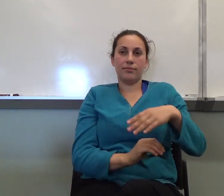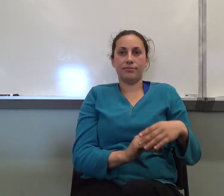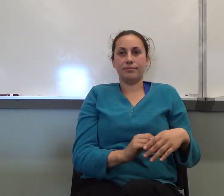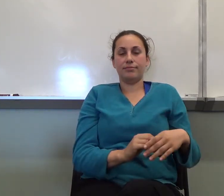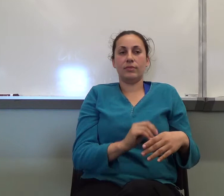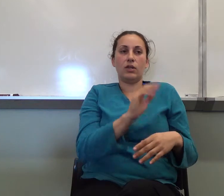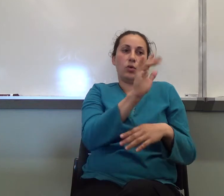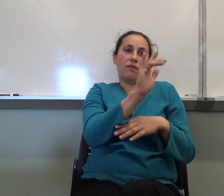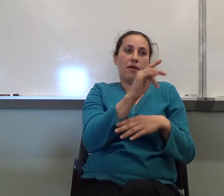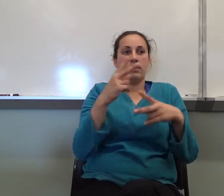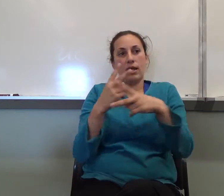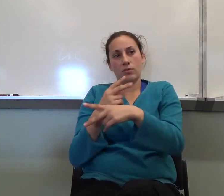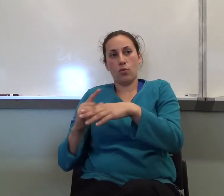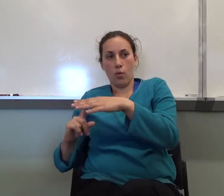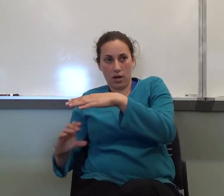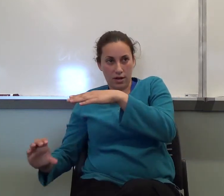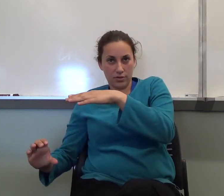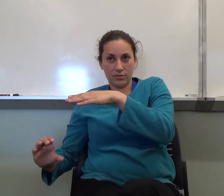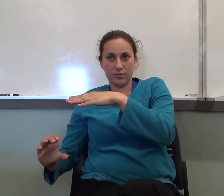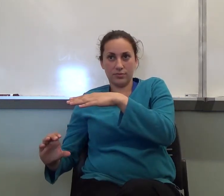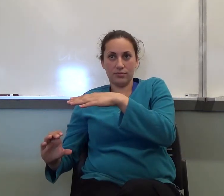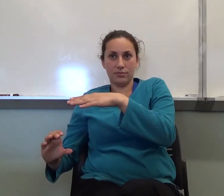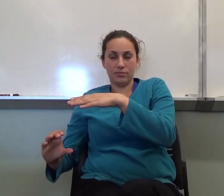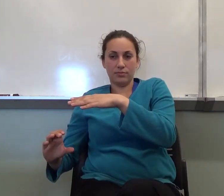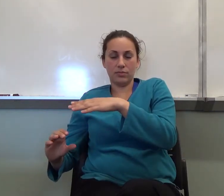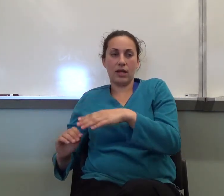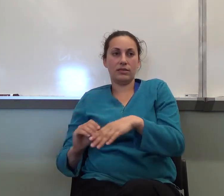times 100, and that gives you 2,500.